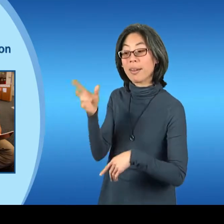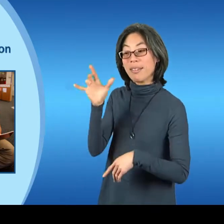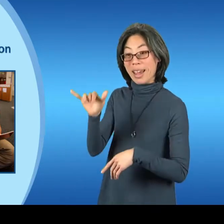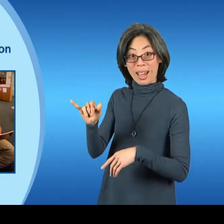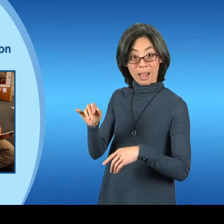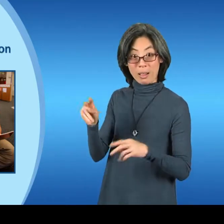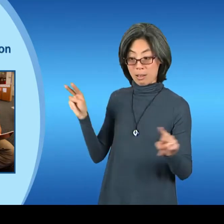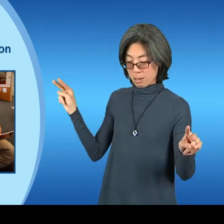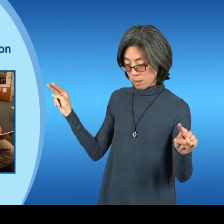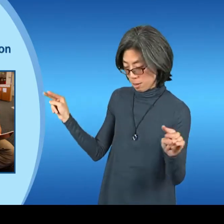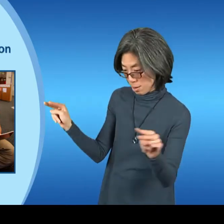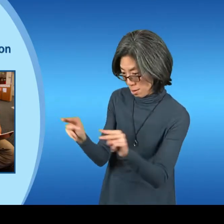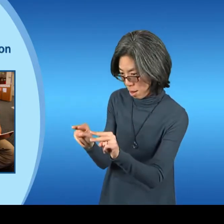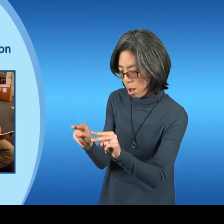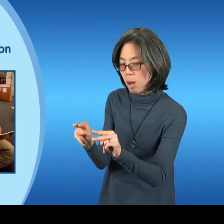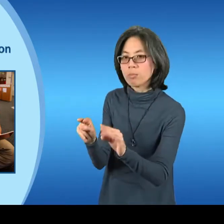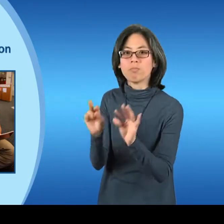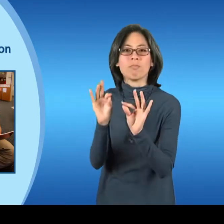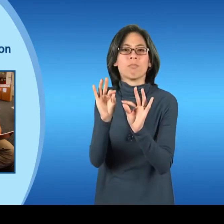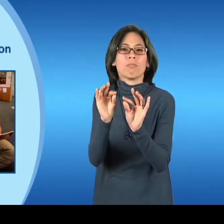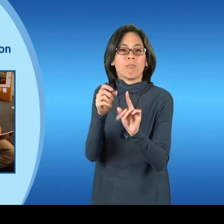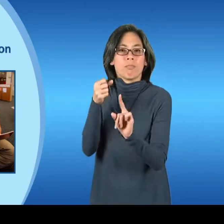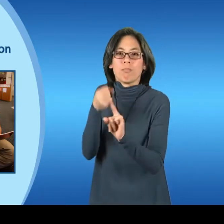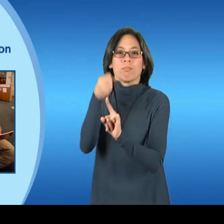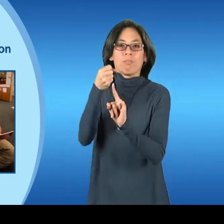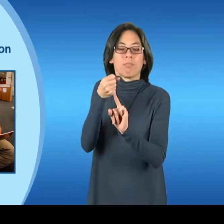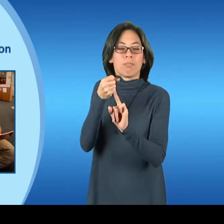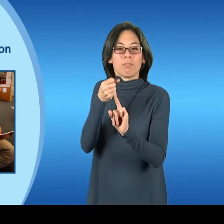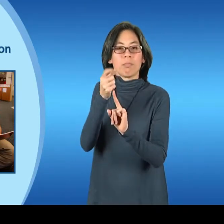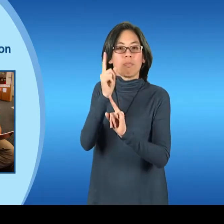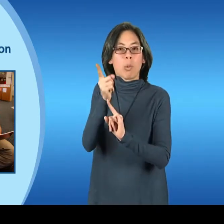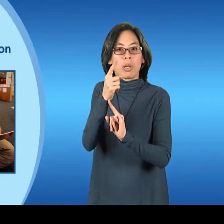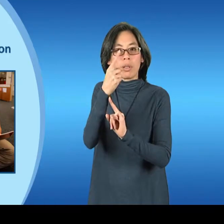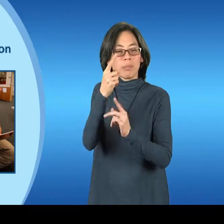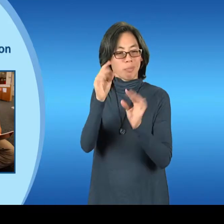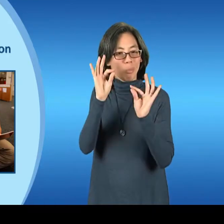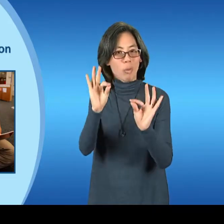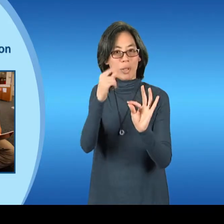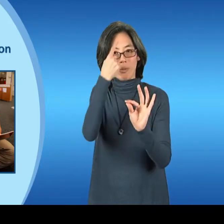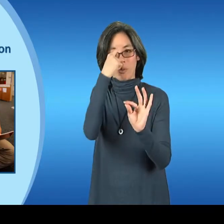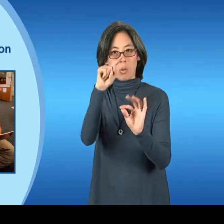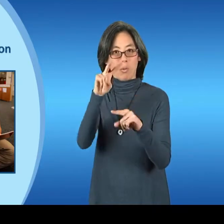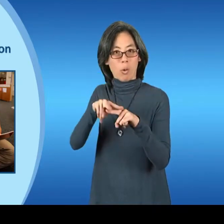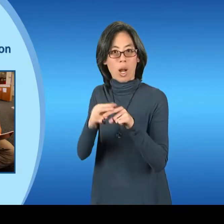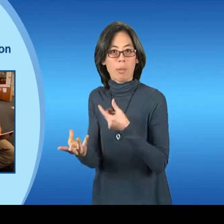being engaged in joint attention is an excellent opportunity for vocabulary learning.